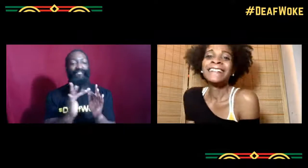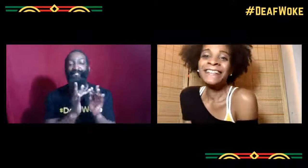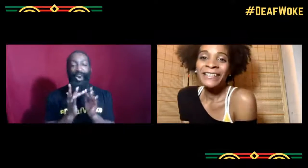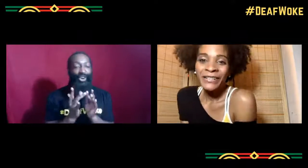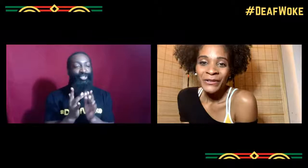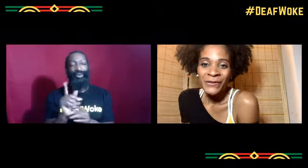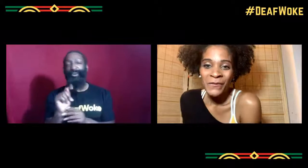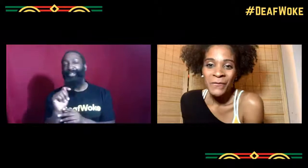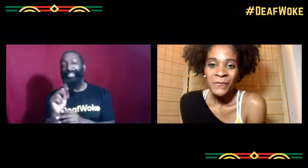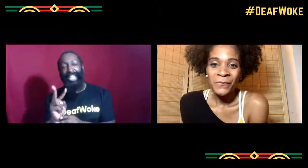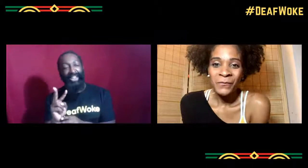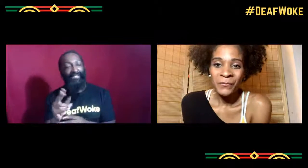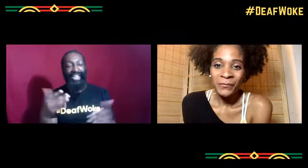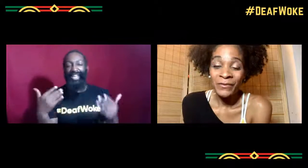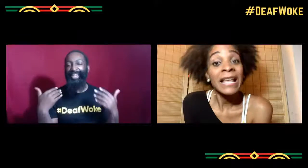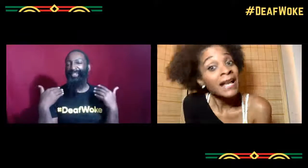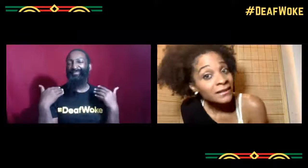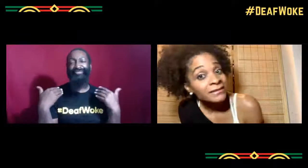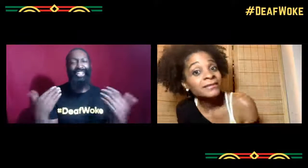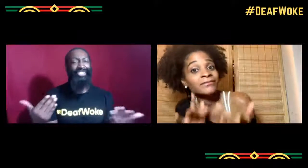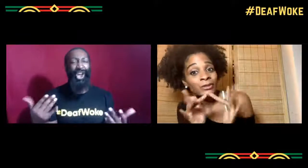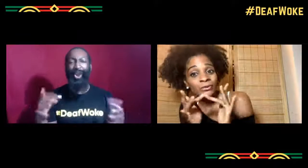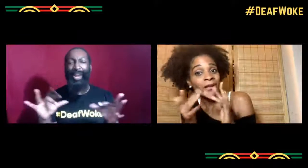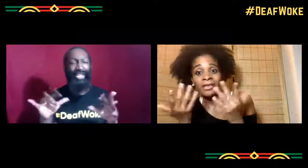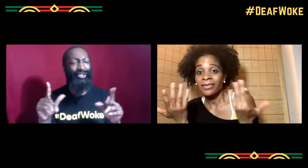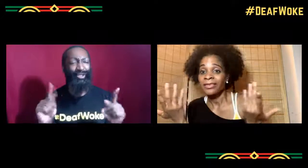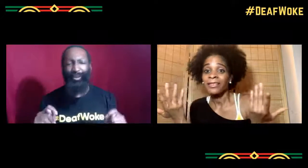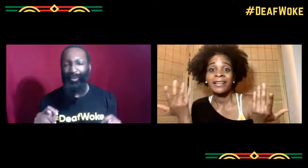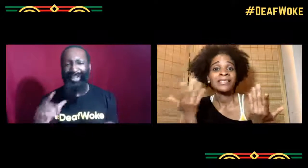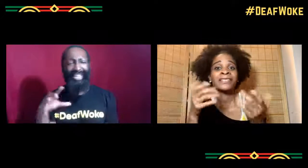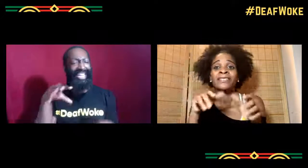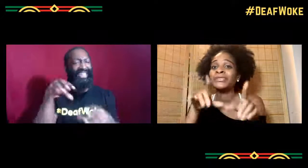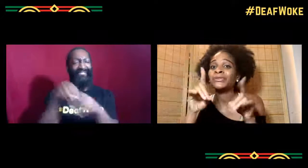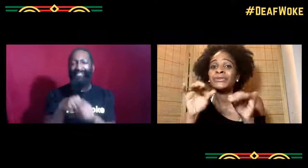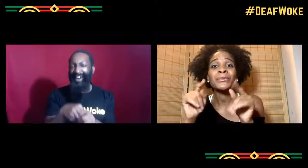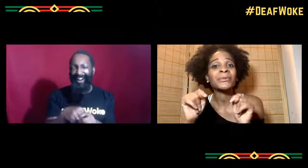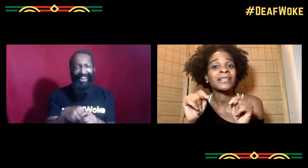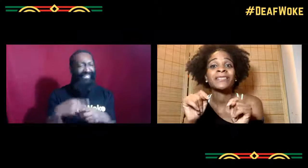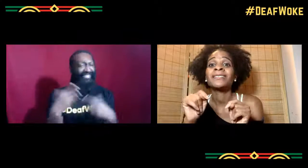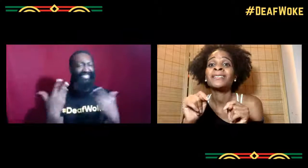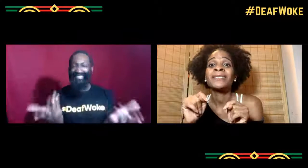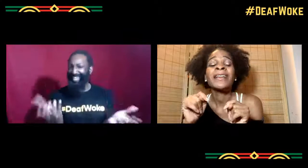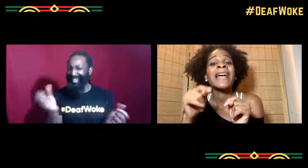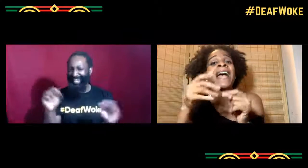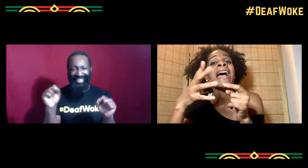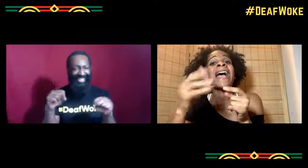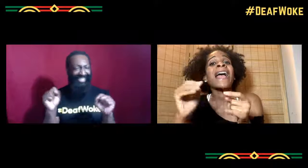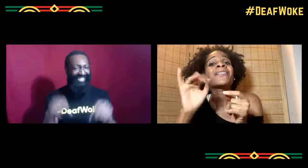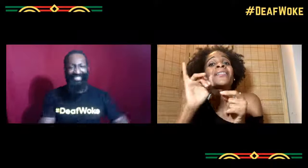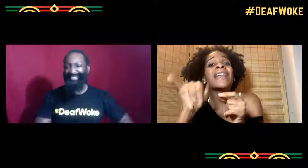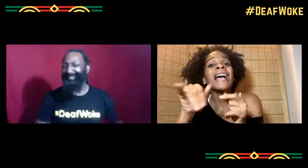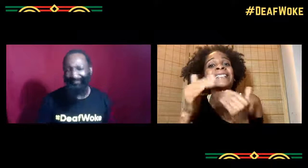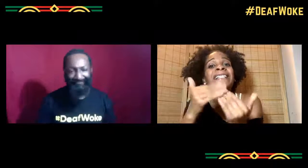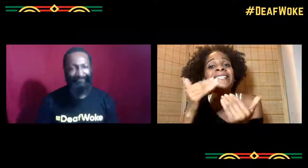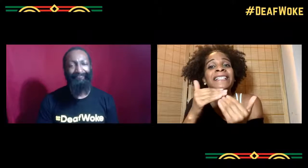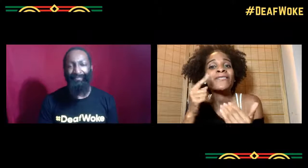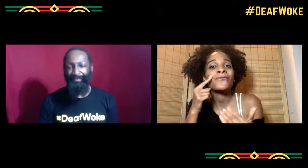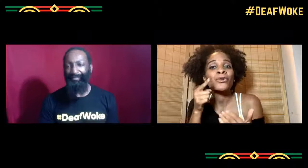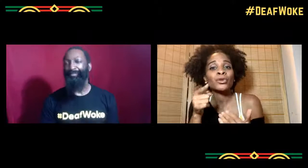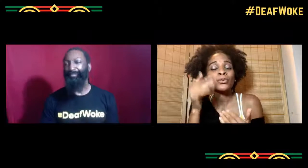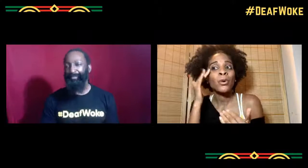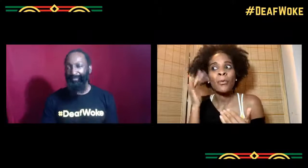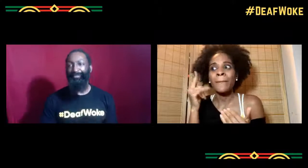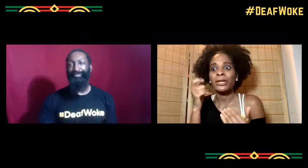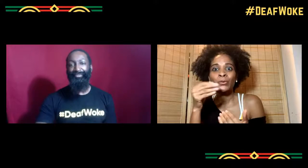That's funny. Right. You know, virtual TV. Mm-hmm. Just go and do it. Just get involved.